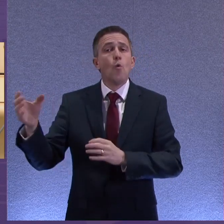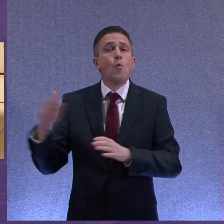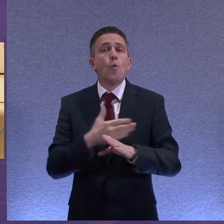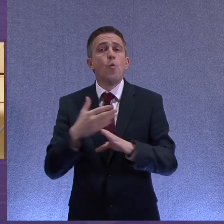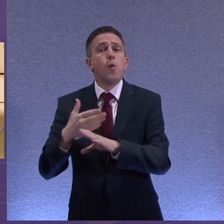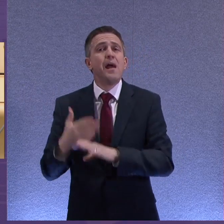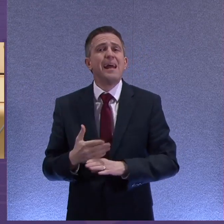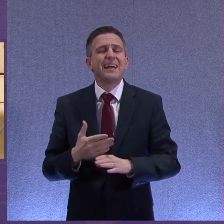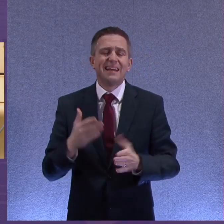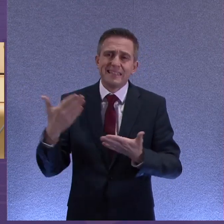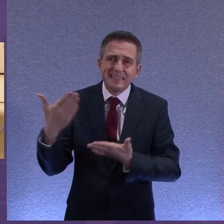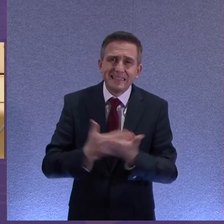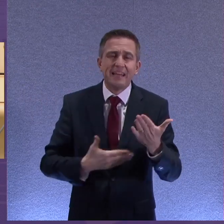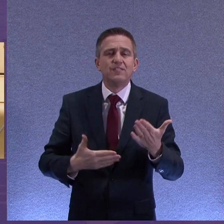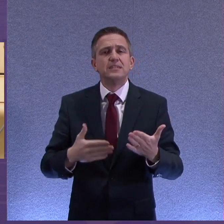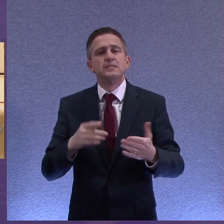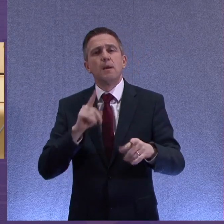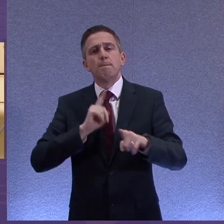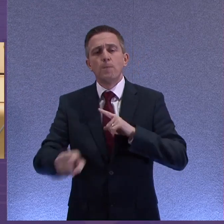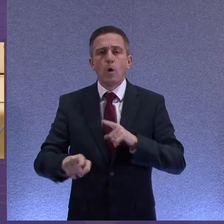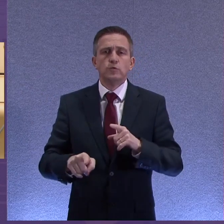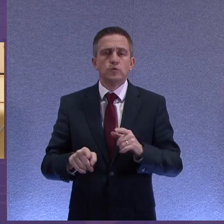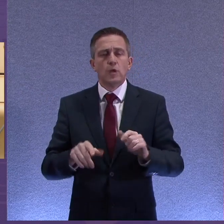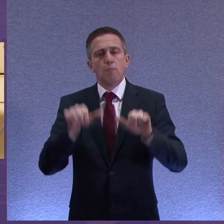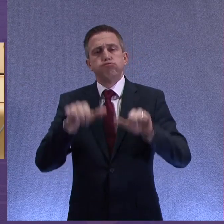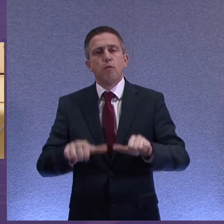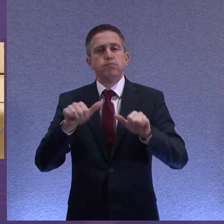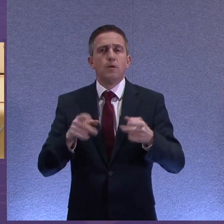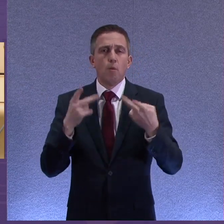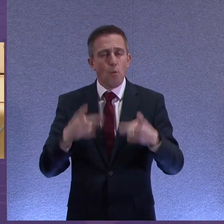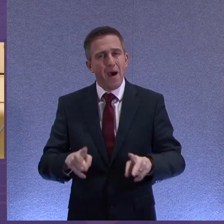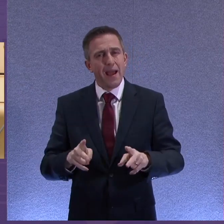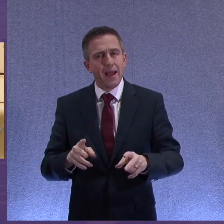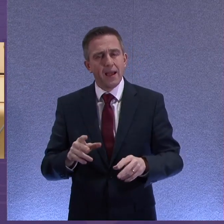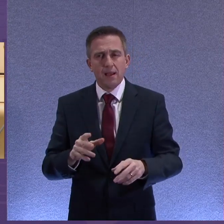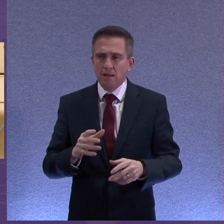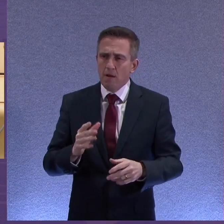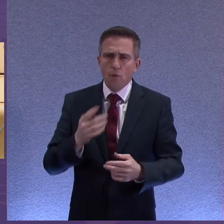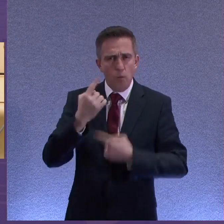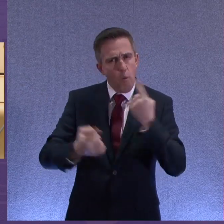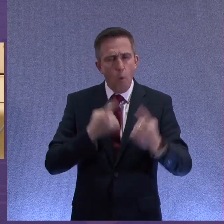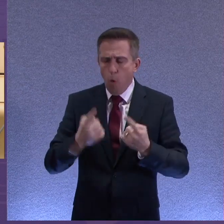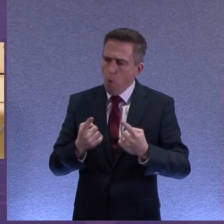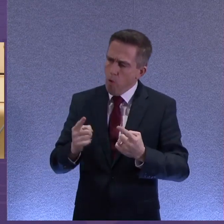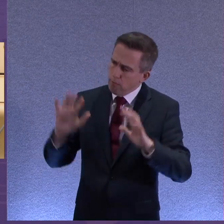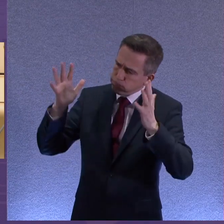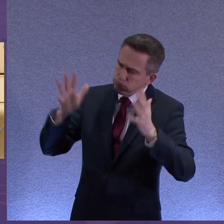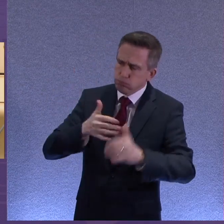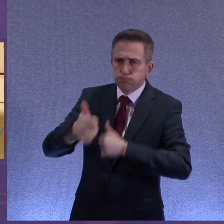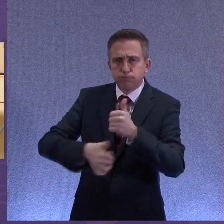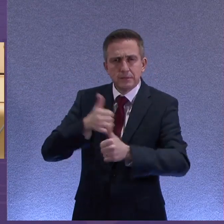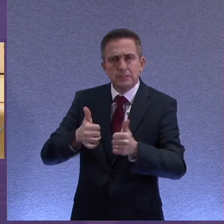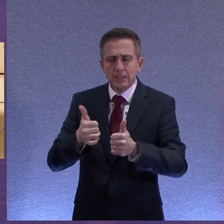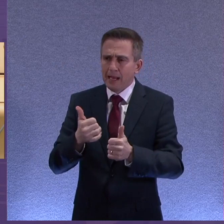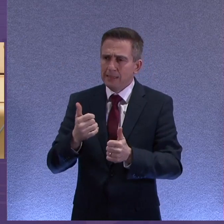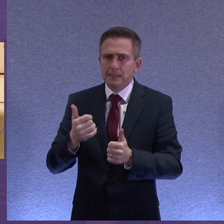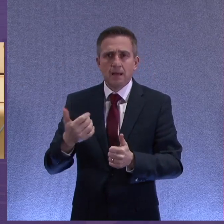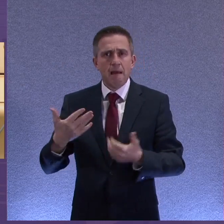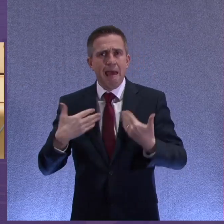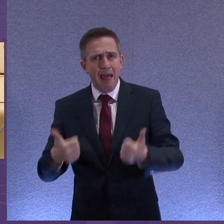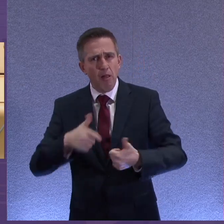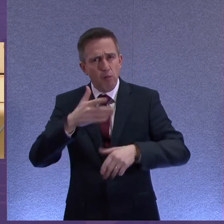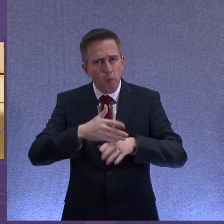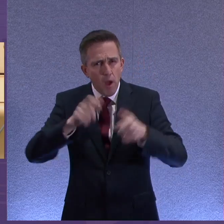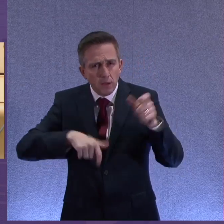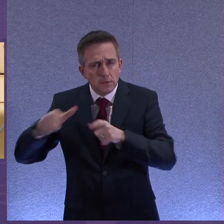most appropriate way. I'm sure that every single one of us here is truly grateful to all of them for stepping forward to serve us